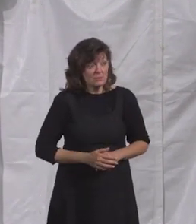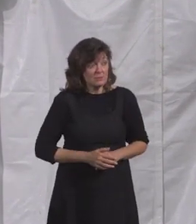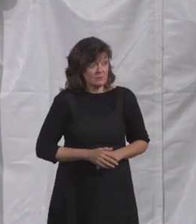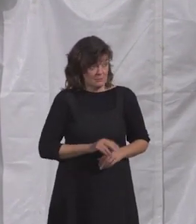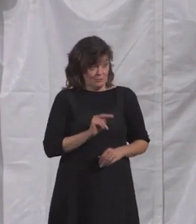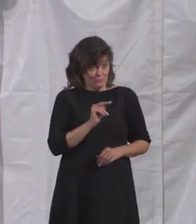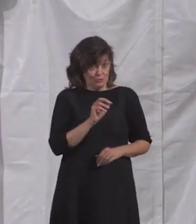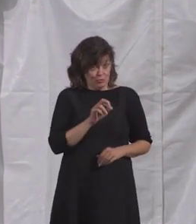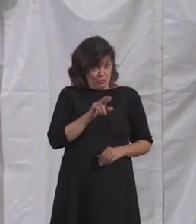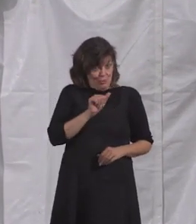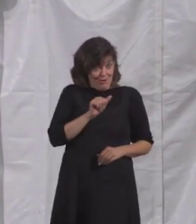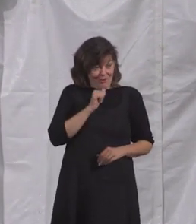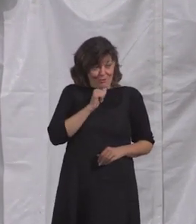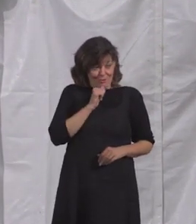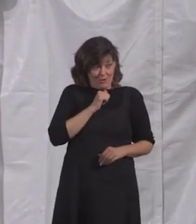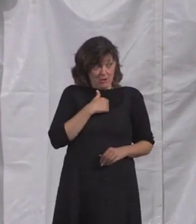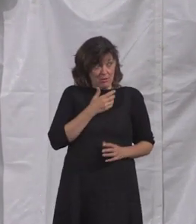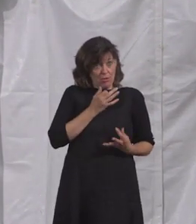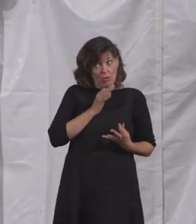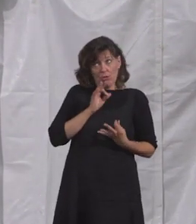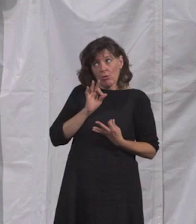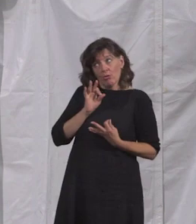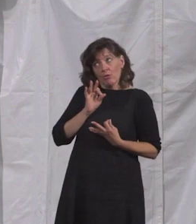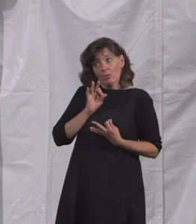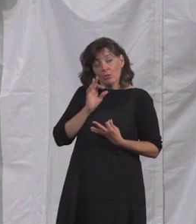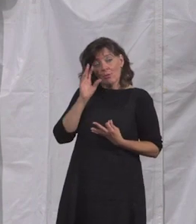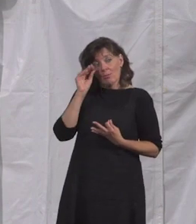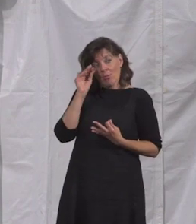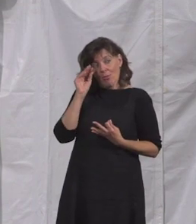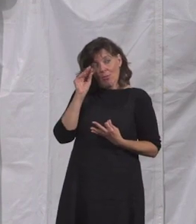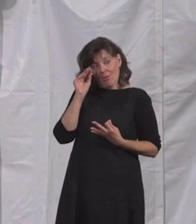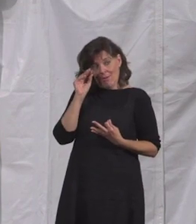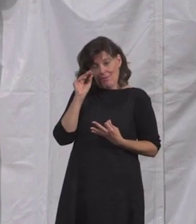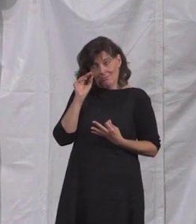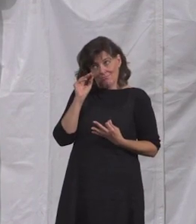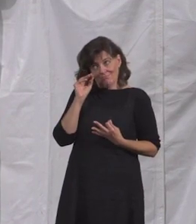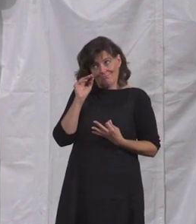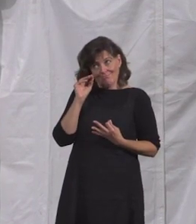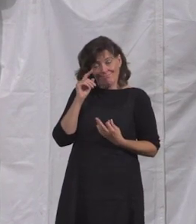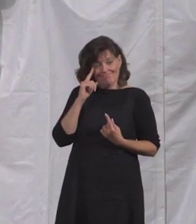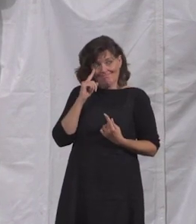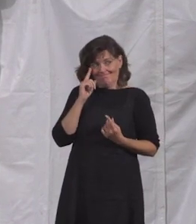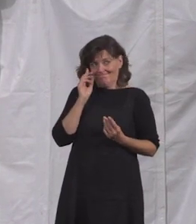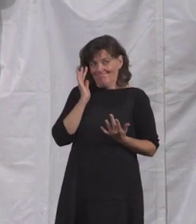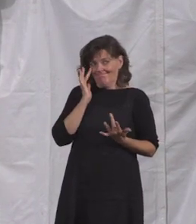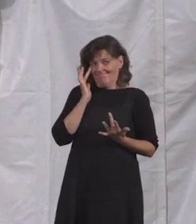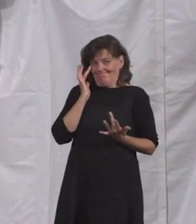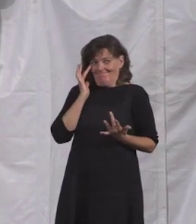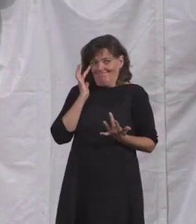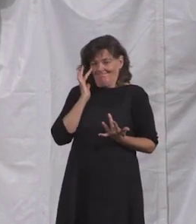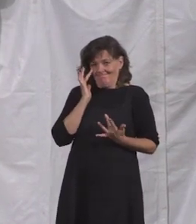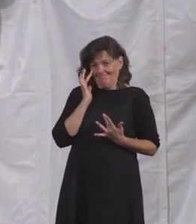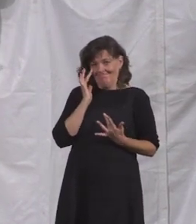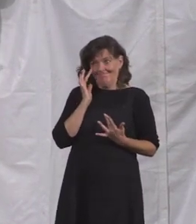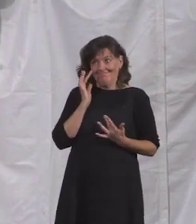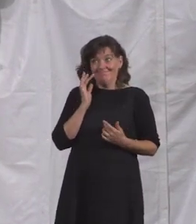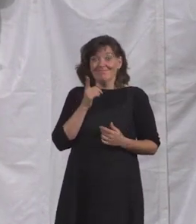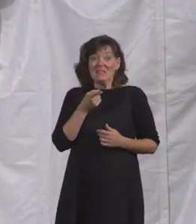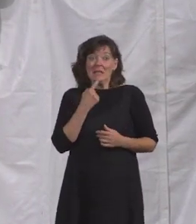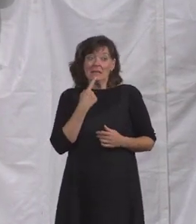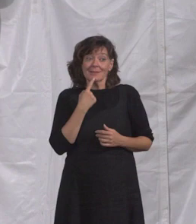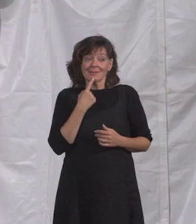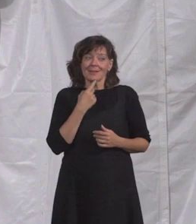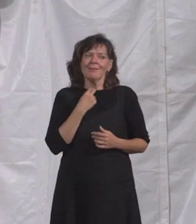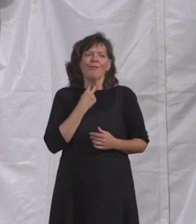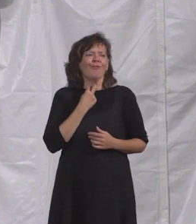Elmore, and she looked at Elmore with a twinkle in her eye, and she said in that tone of voice that only